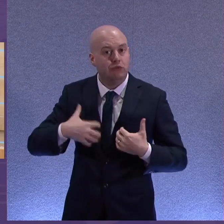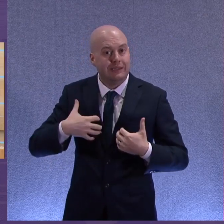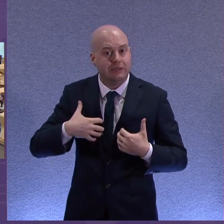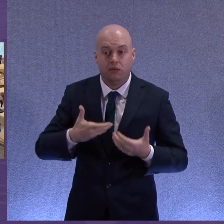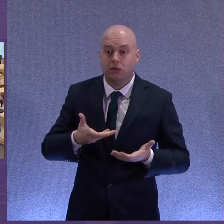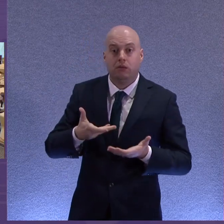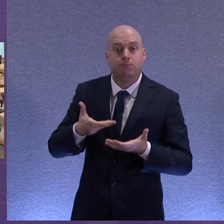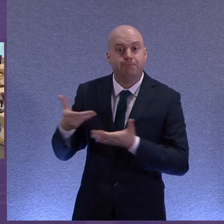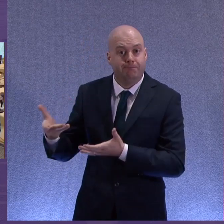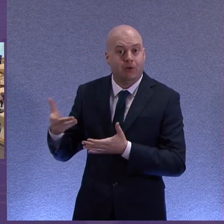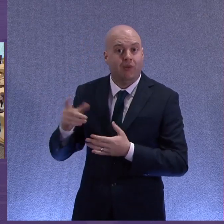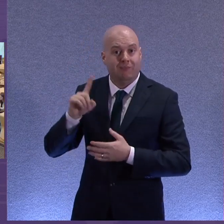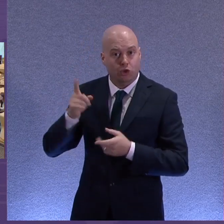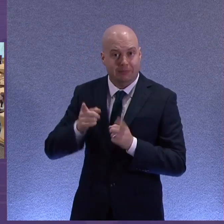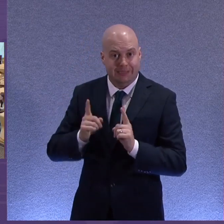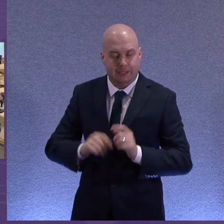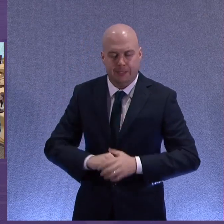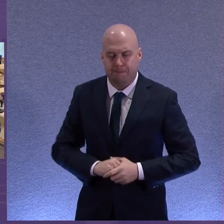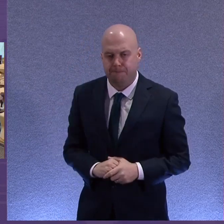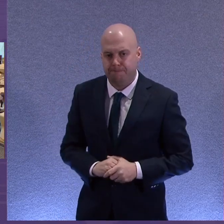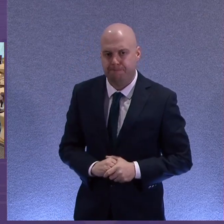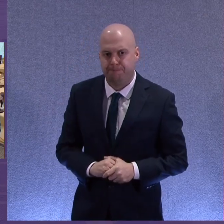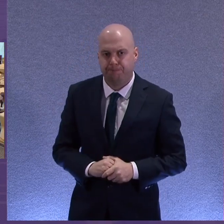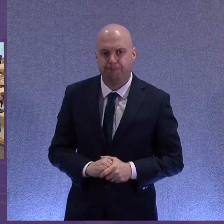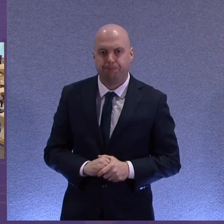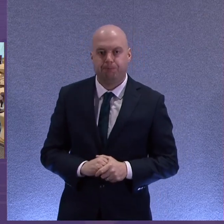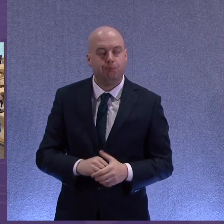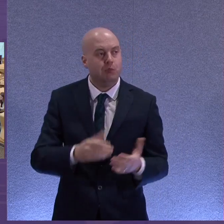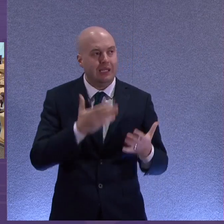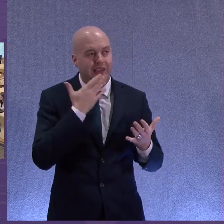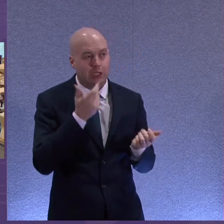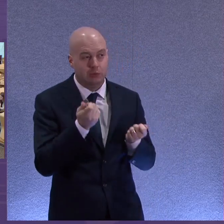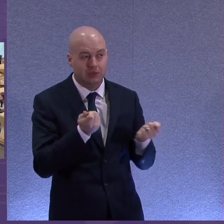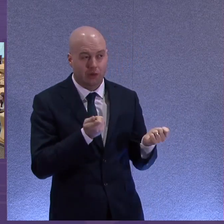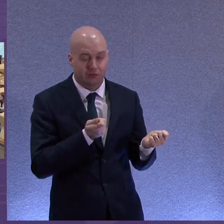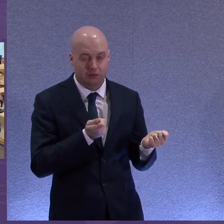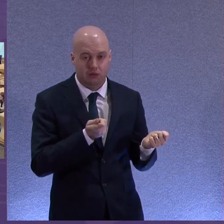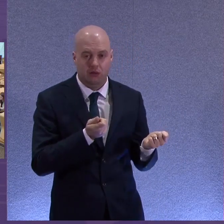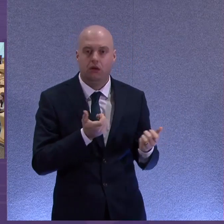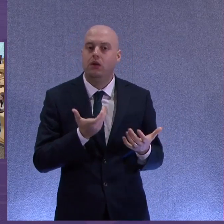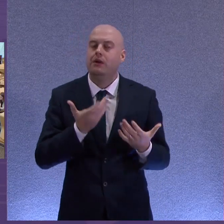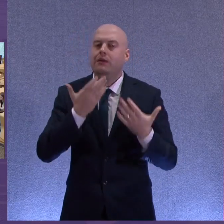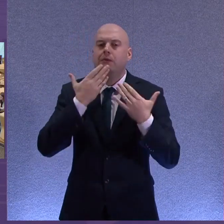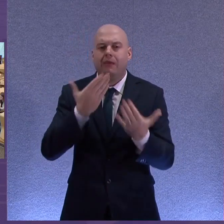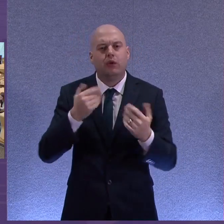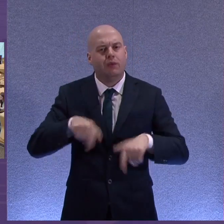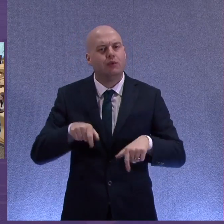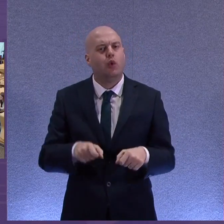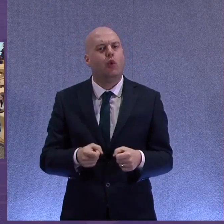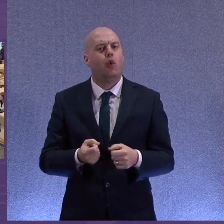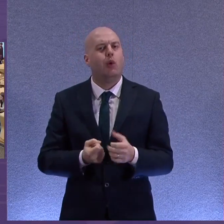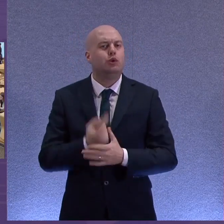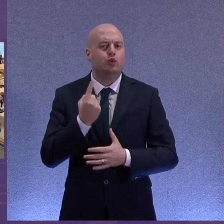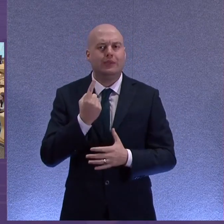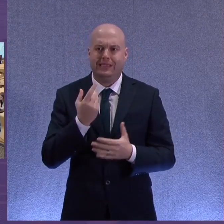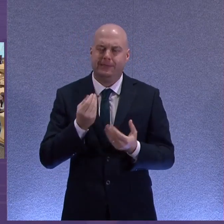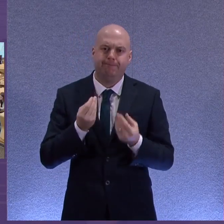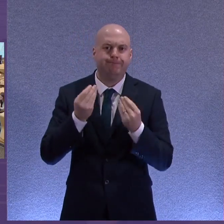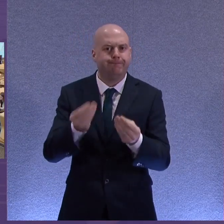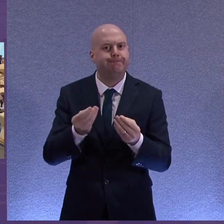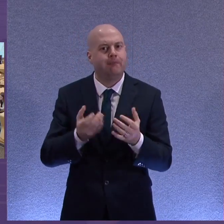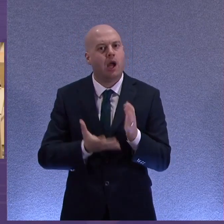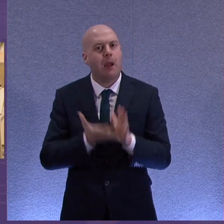Minister. Thanks, Presiding Officer, and thank you for the opportunity to give an update on our response to the COVID-19